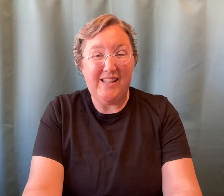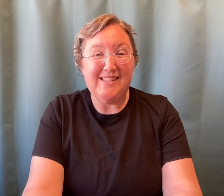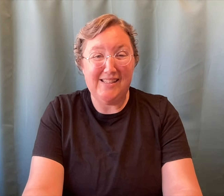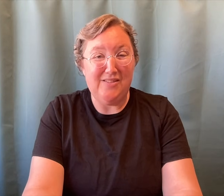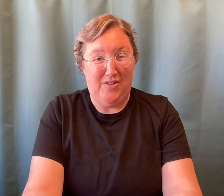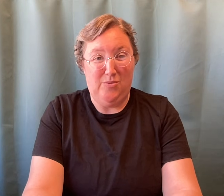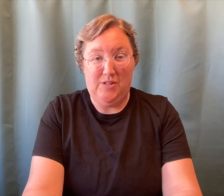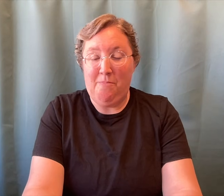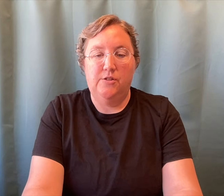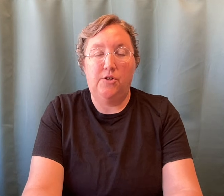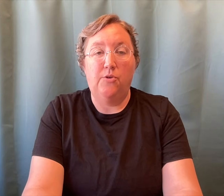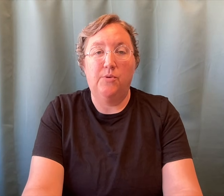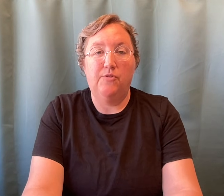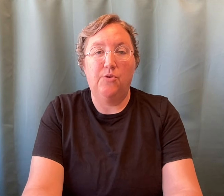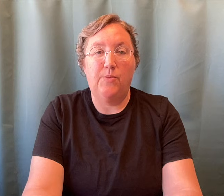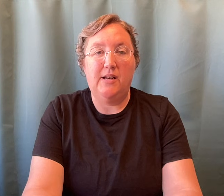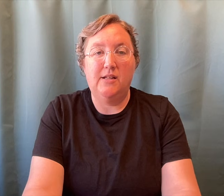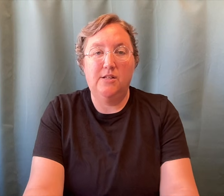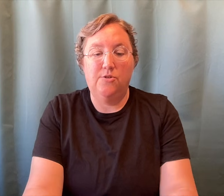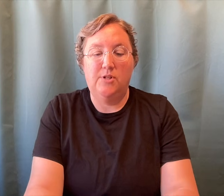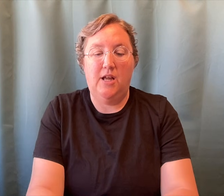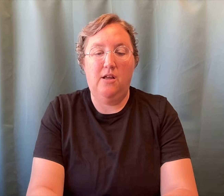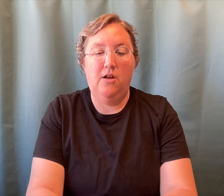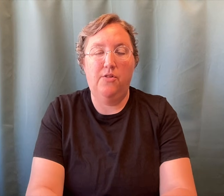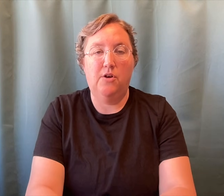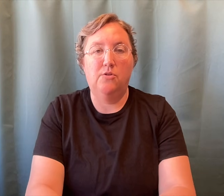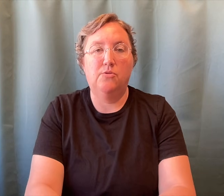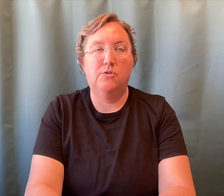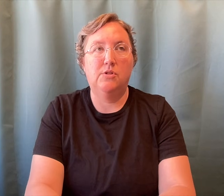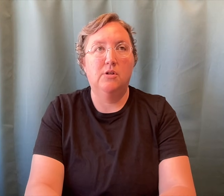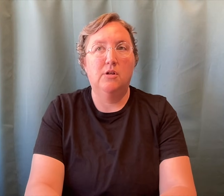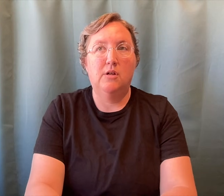26 of those. So if you're ready to take those